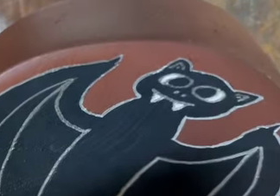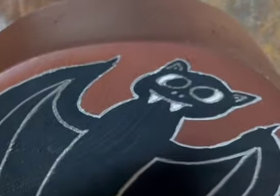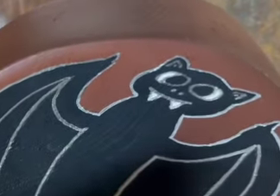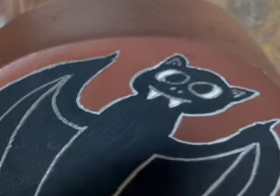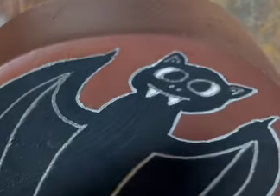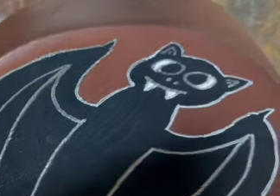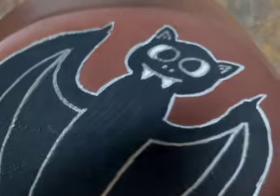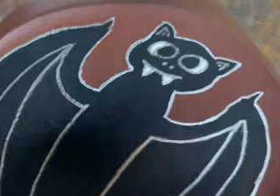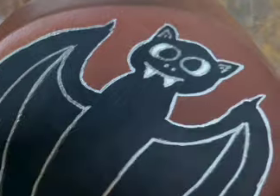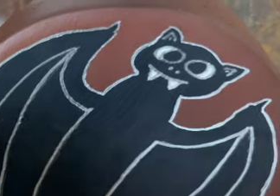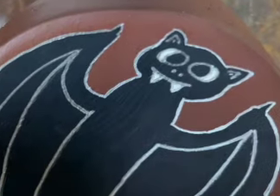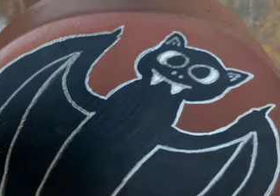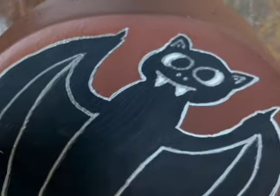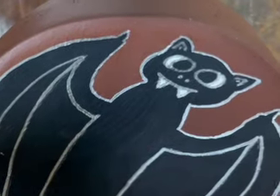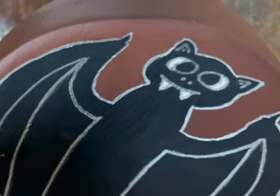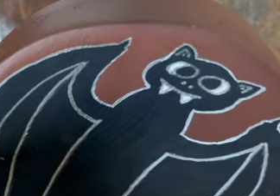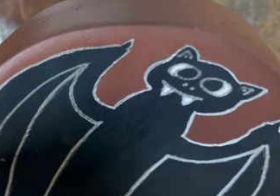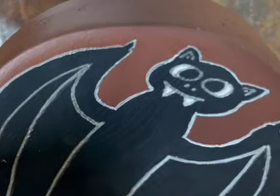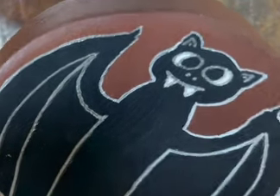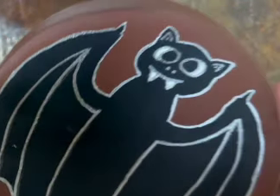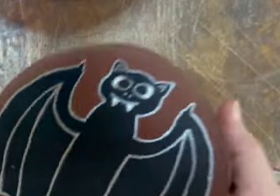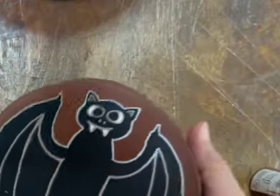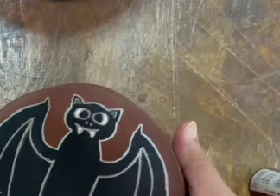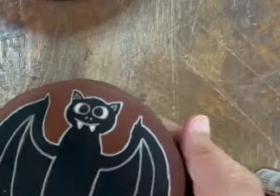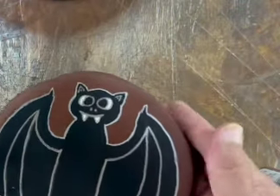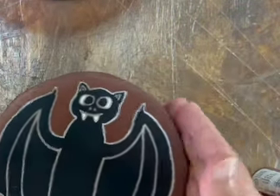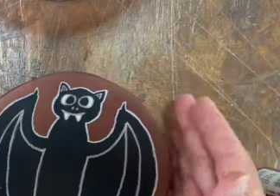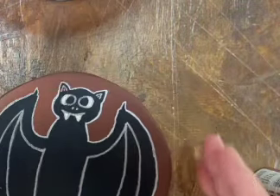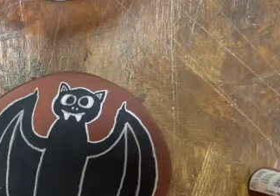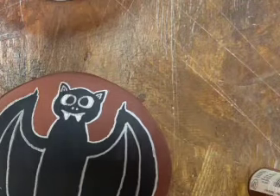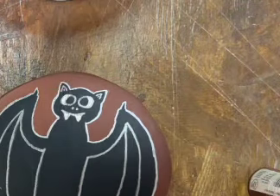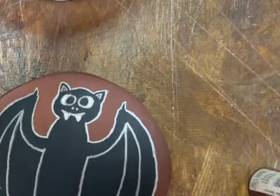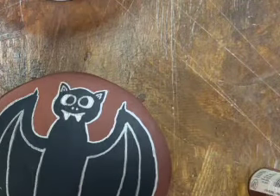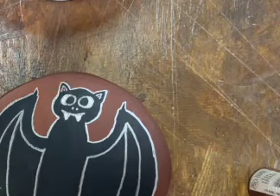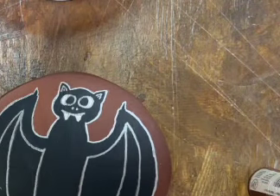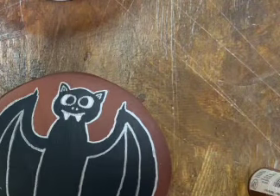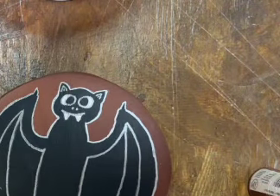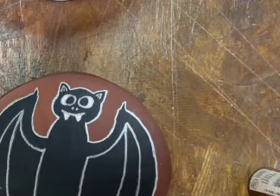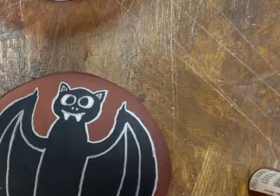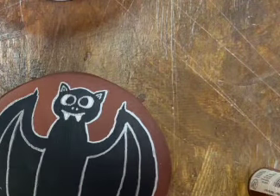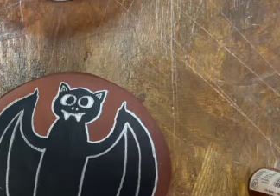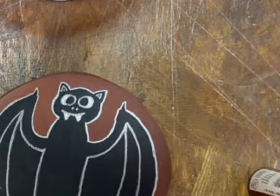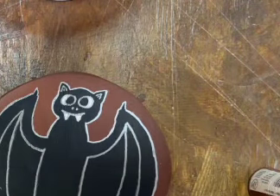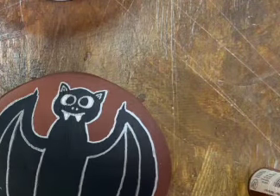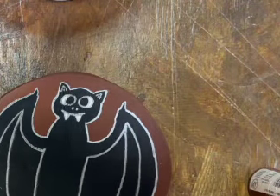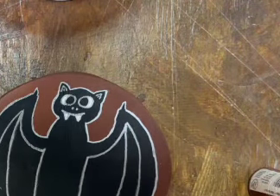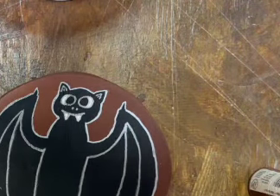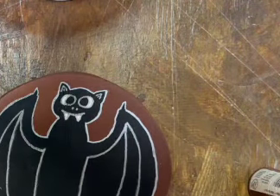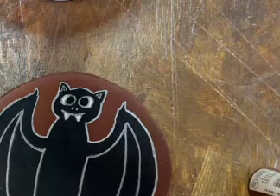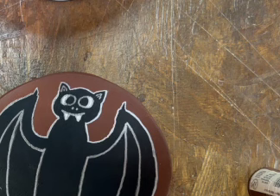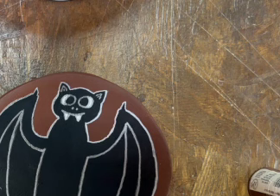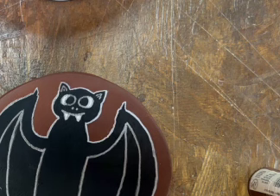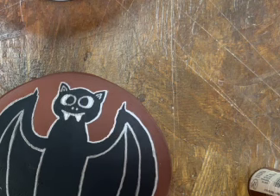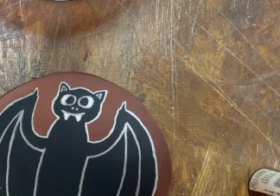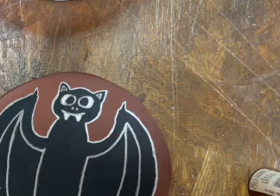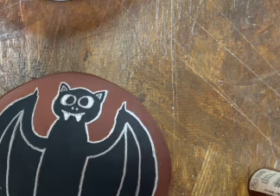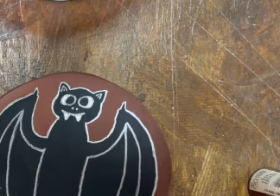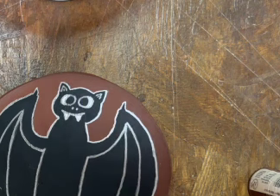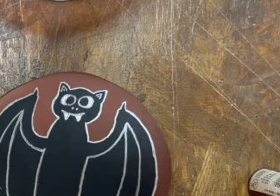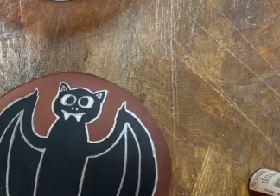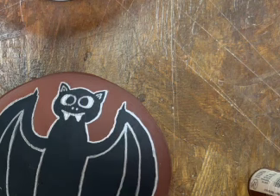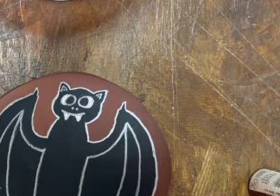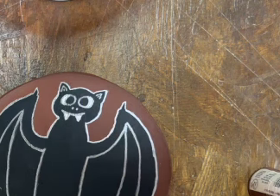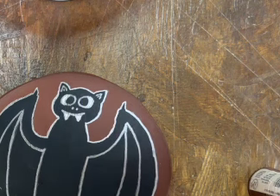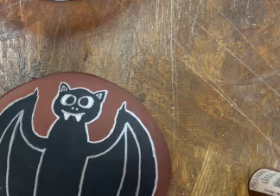I overpainted in the wrong place, and I just fixed it very quickly by pushing